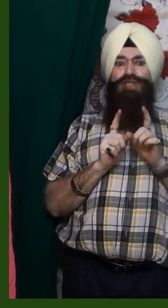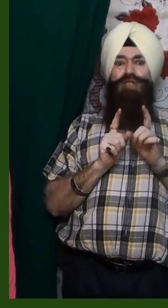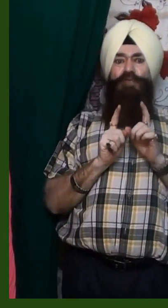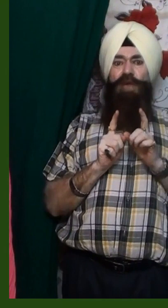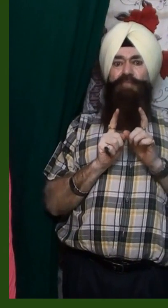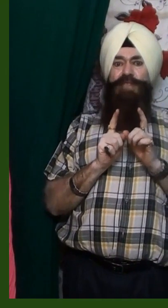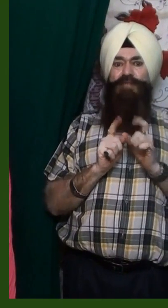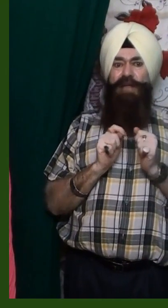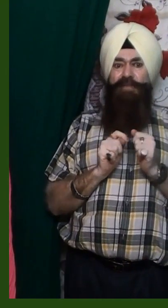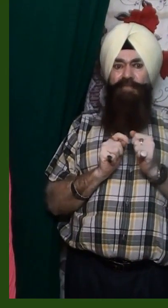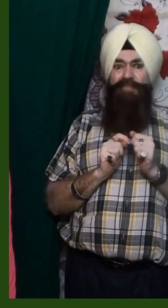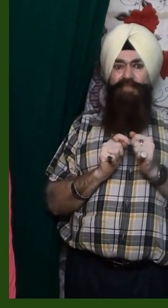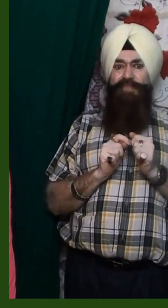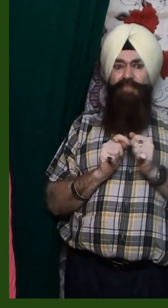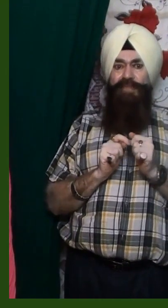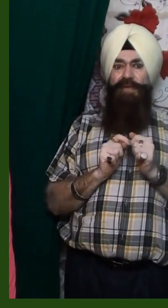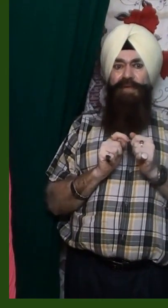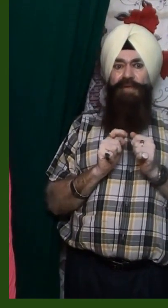an inertial frame is one,